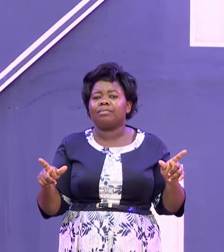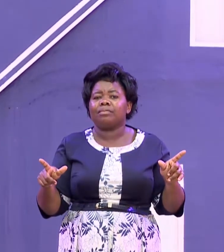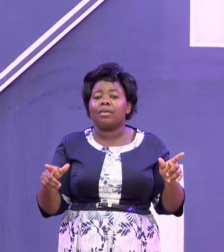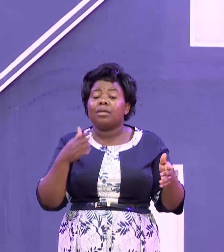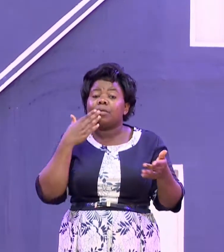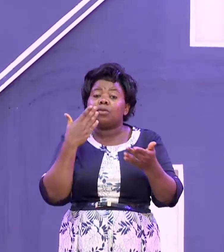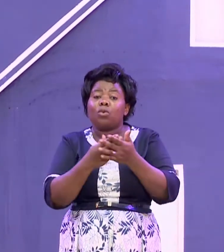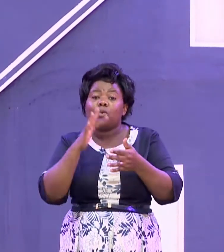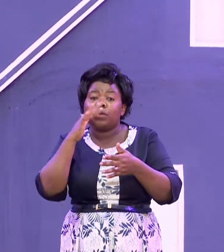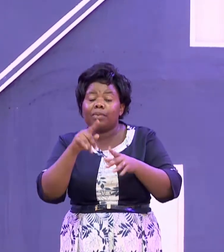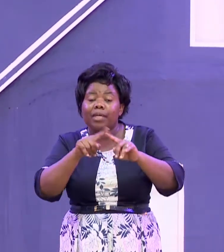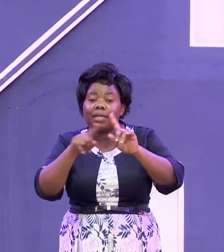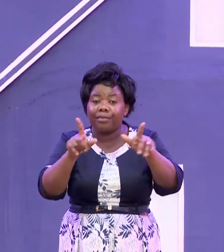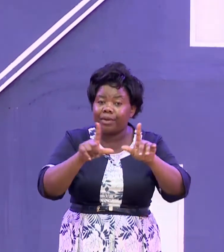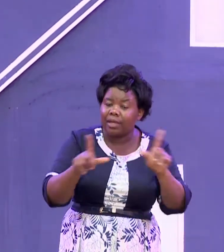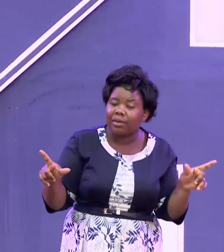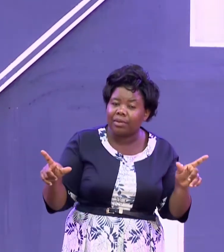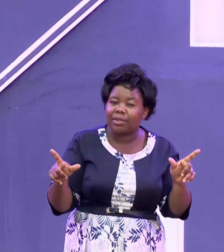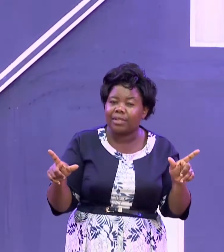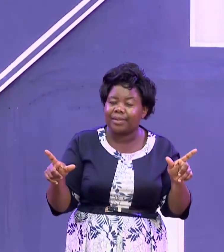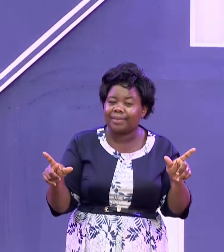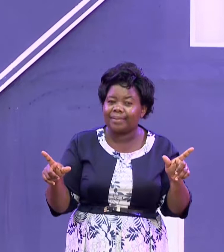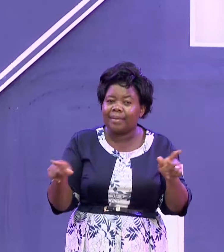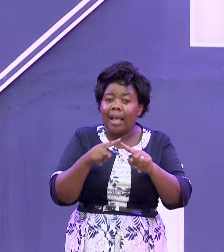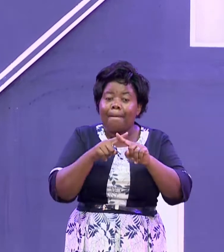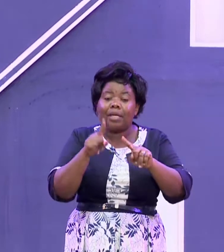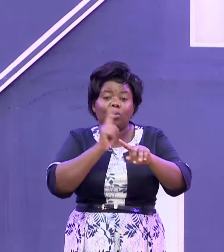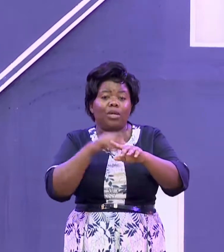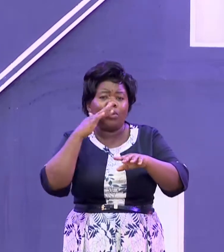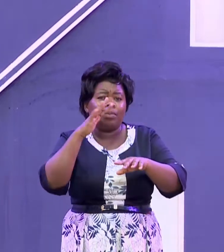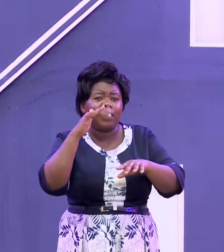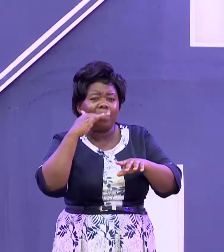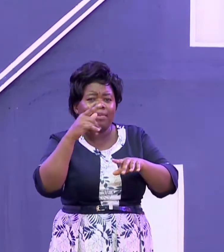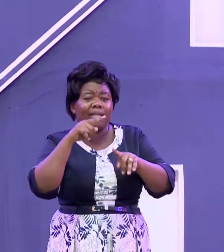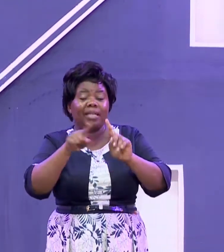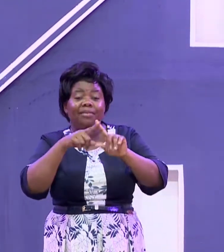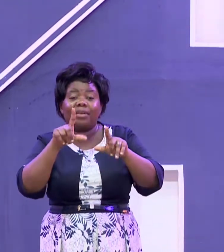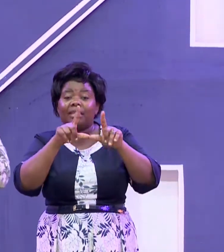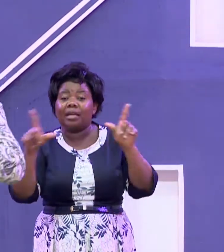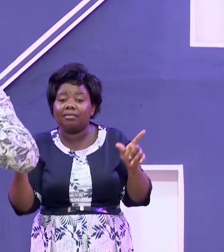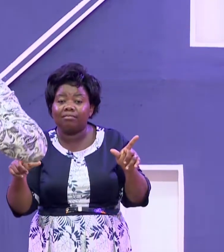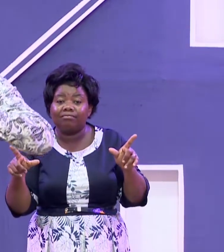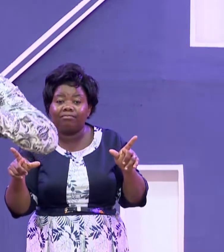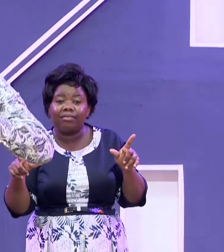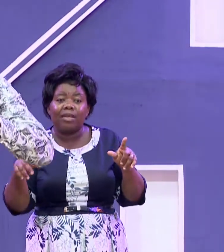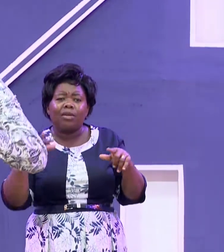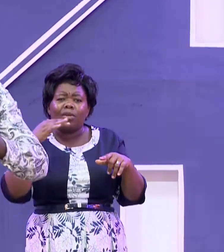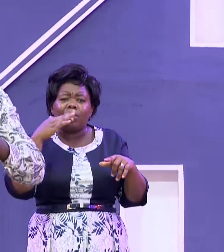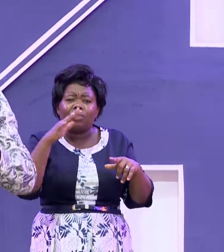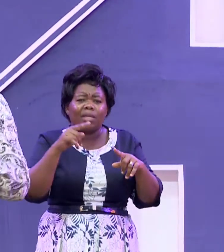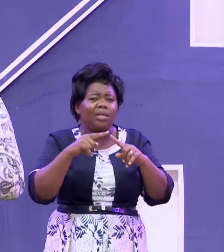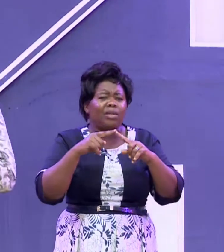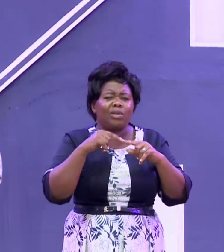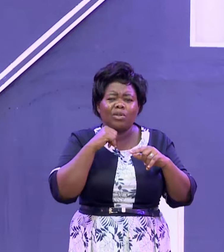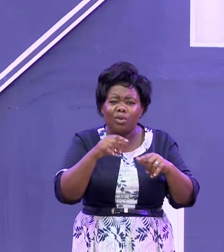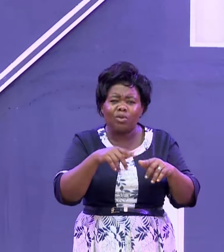It is good. Kirungi. But when you are speaking in tongues, nti bw'oyogera mu nnimi, you are speaking not to men but to